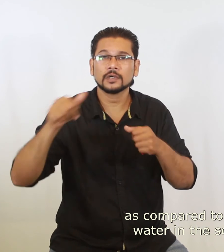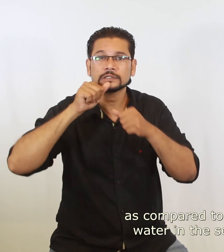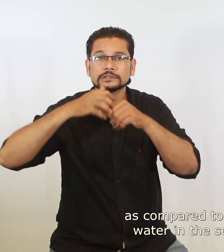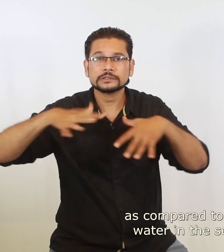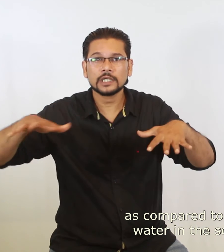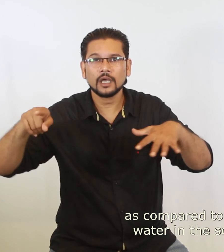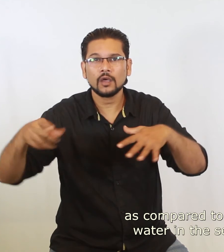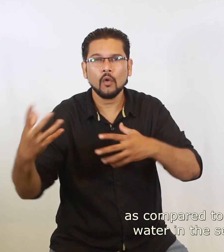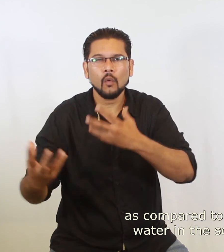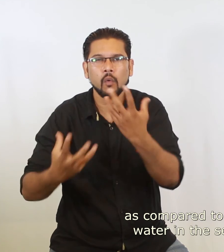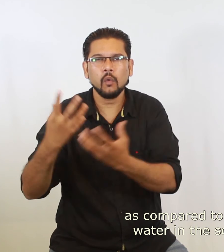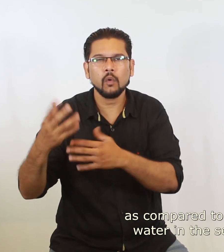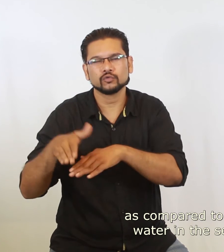as compared to the water in the sea.